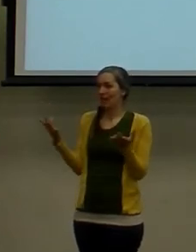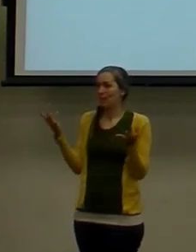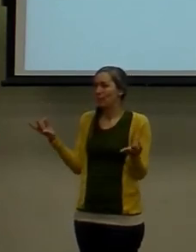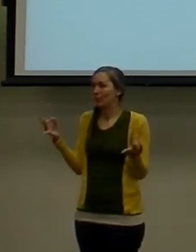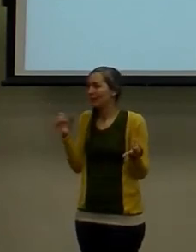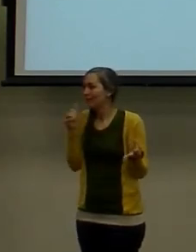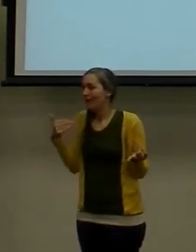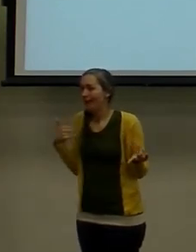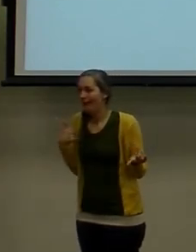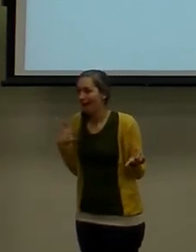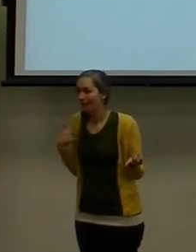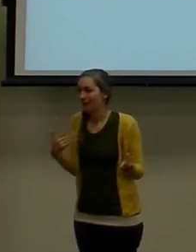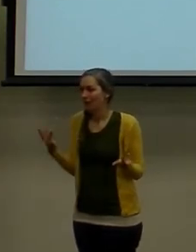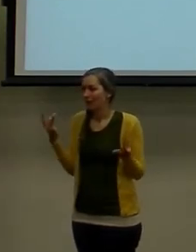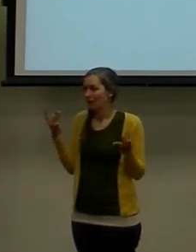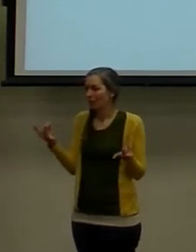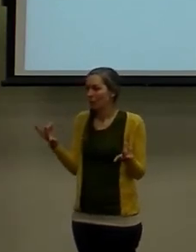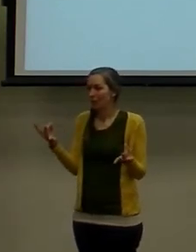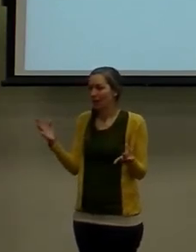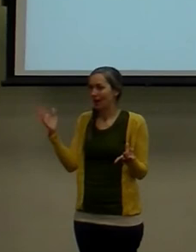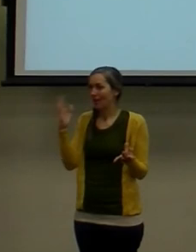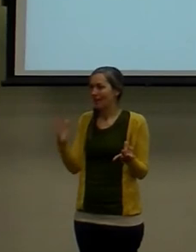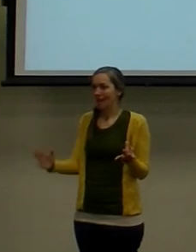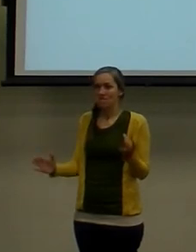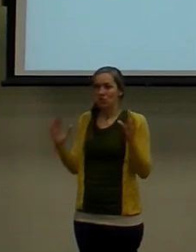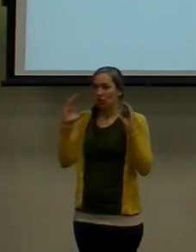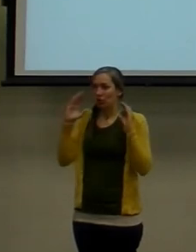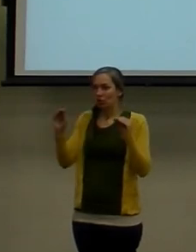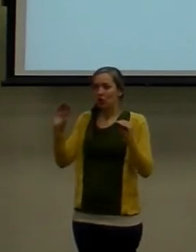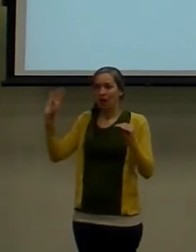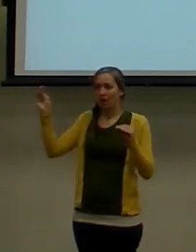Buddha never taught grace.